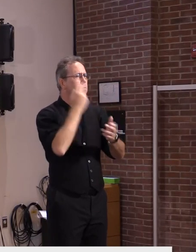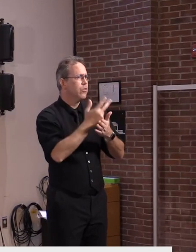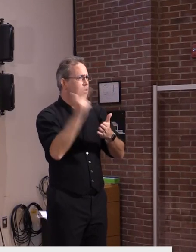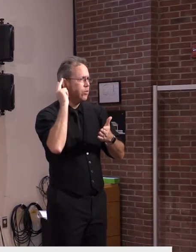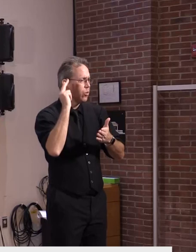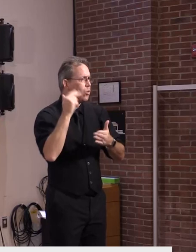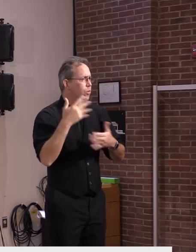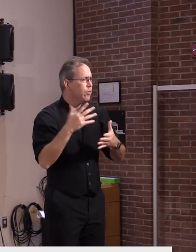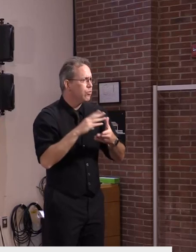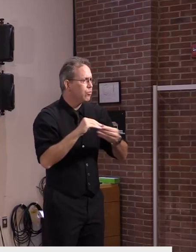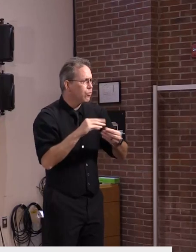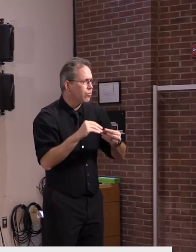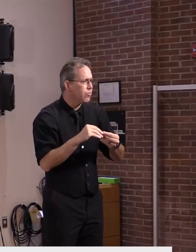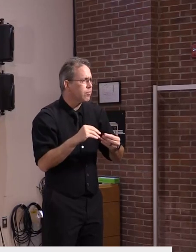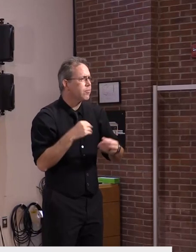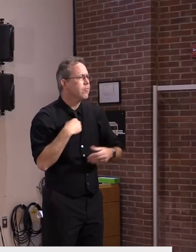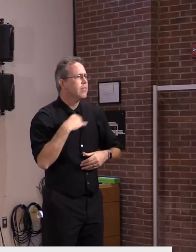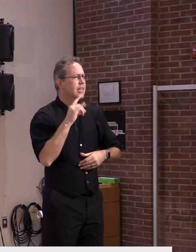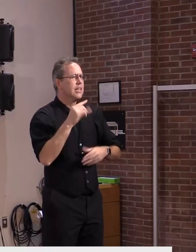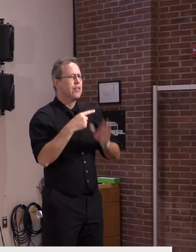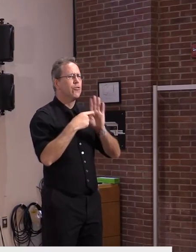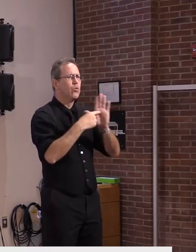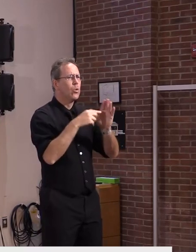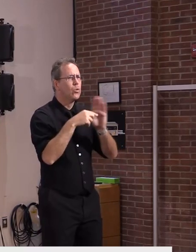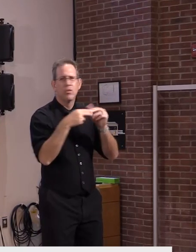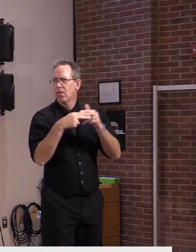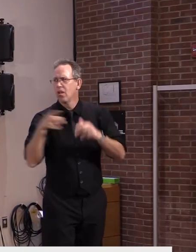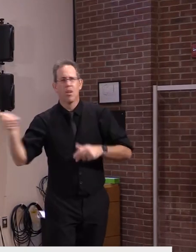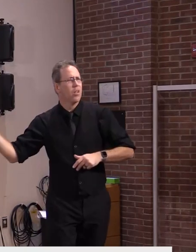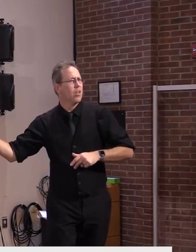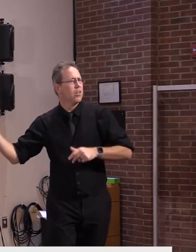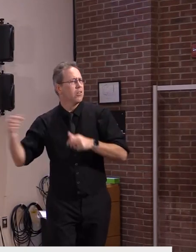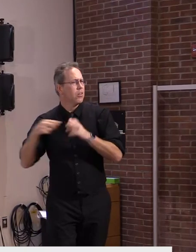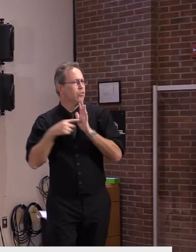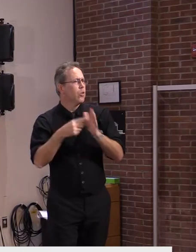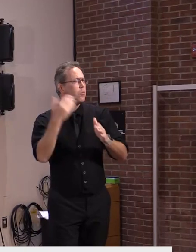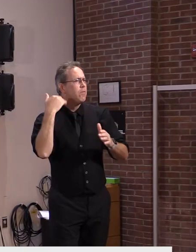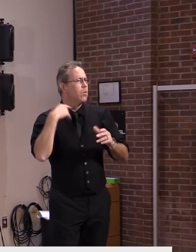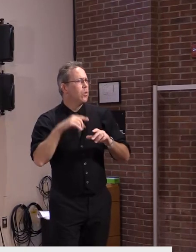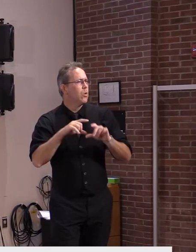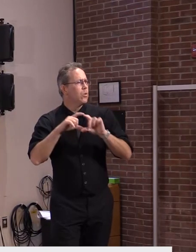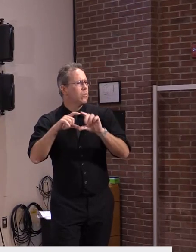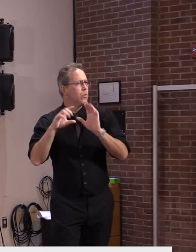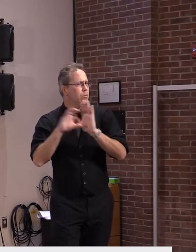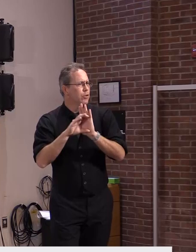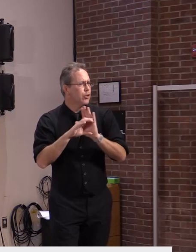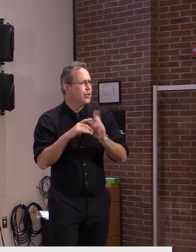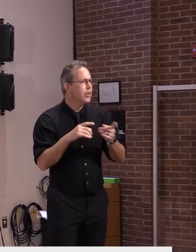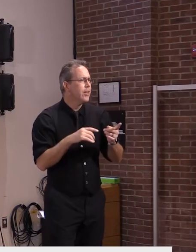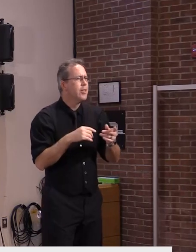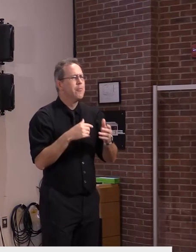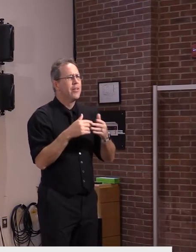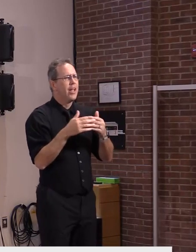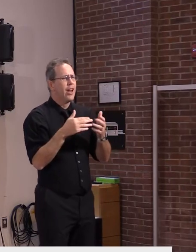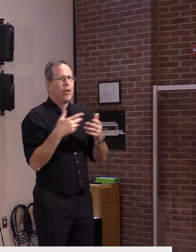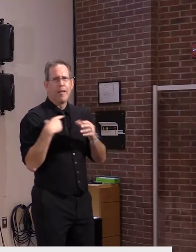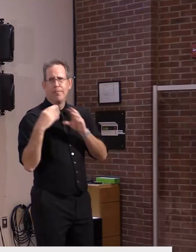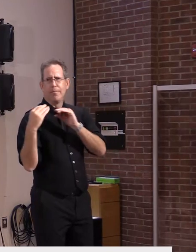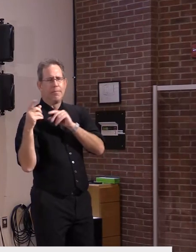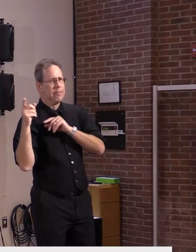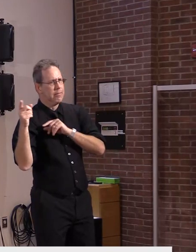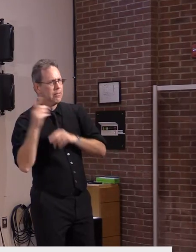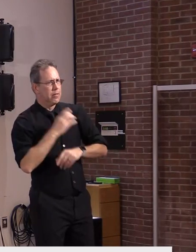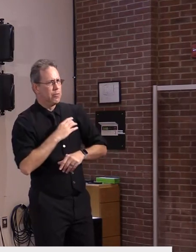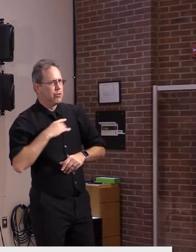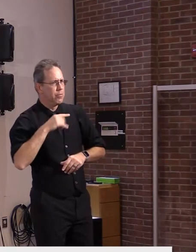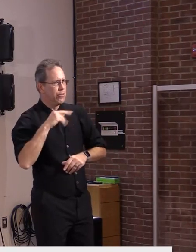And I did show some slides. The question that the Commissioner Picek and I are not clear to